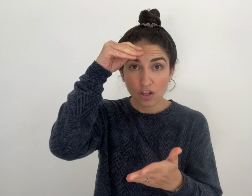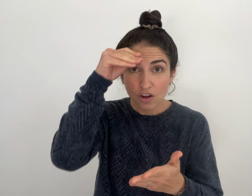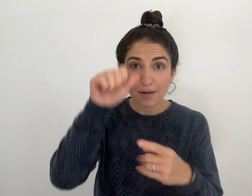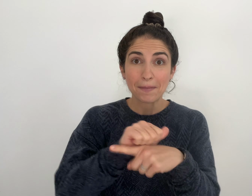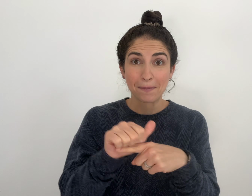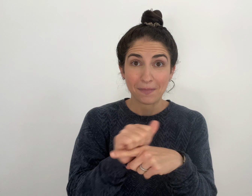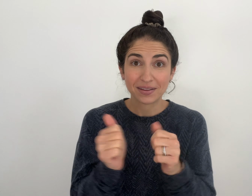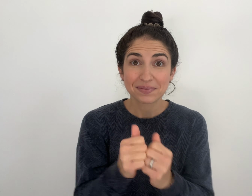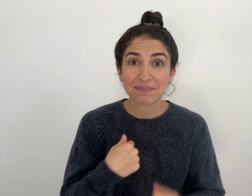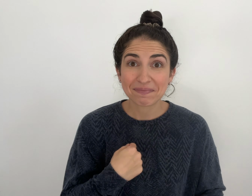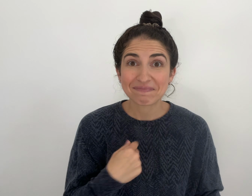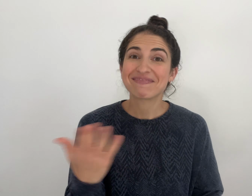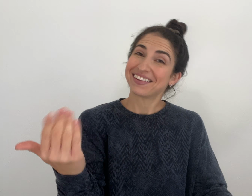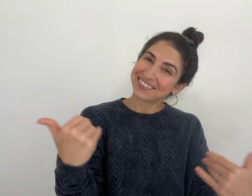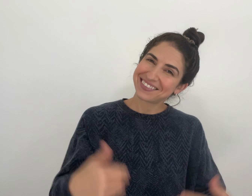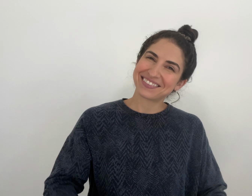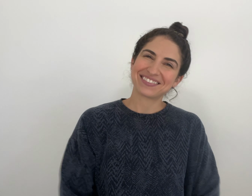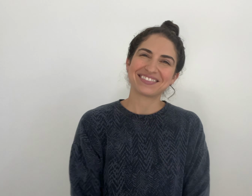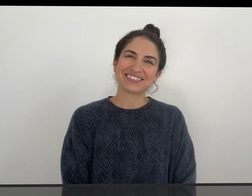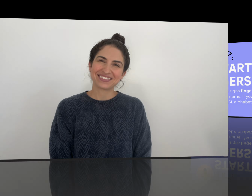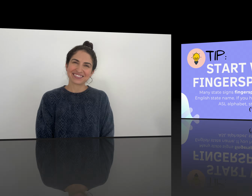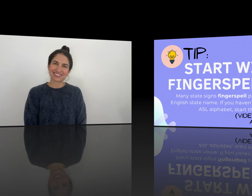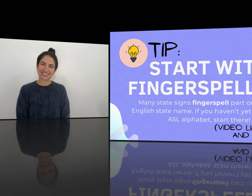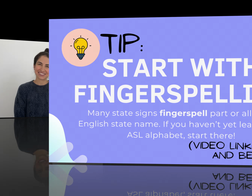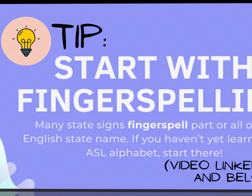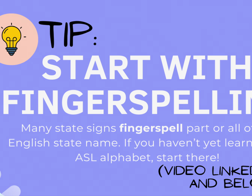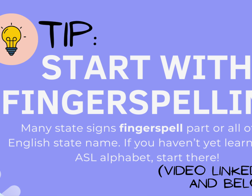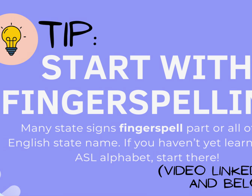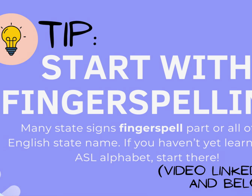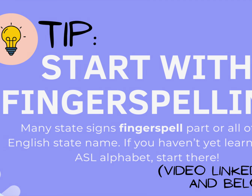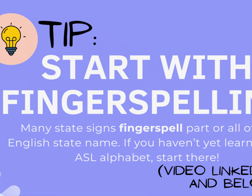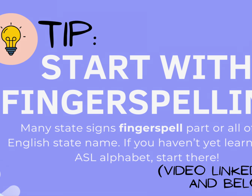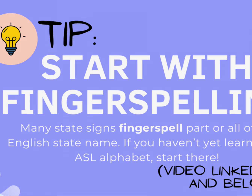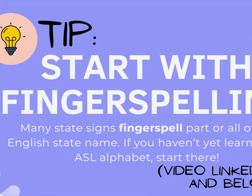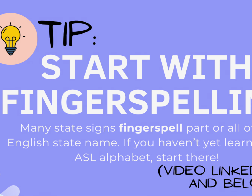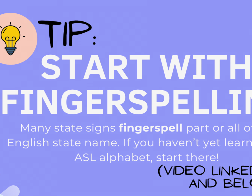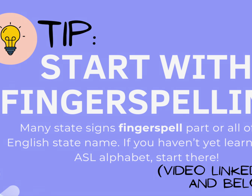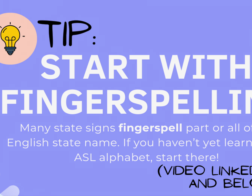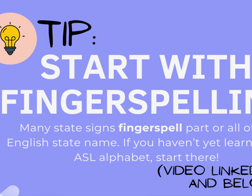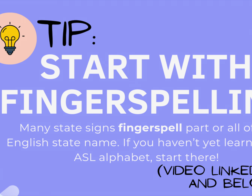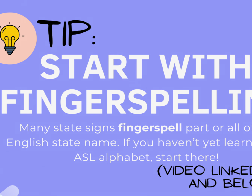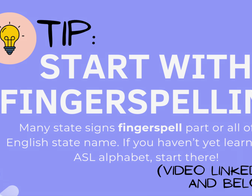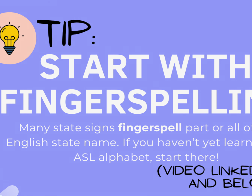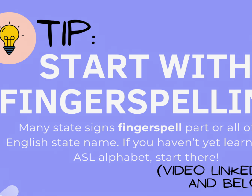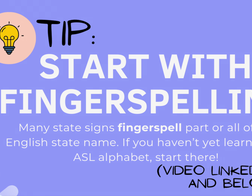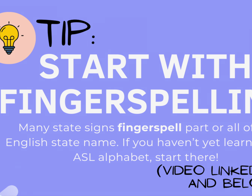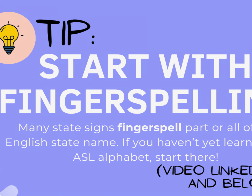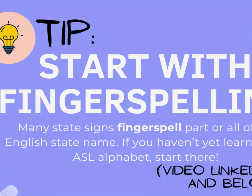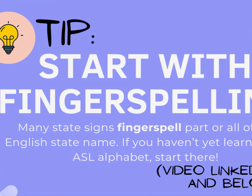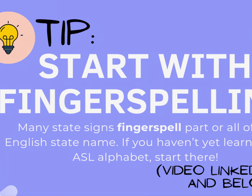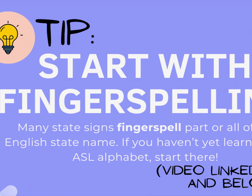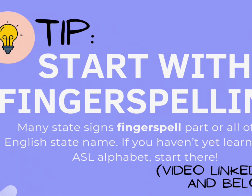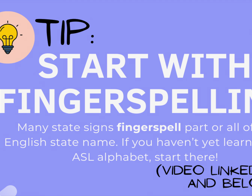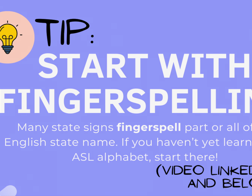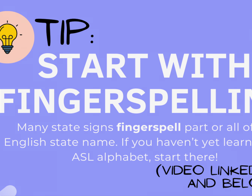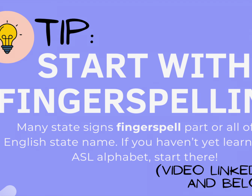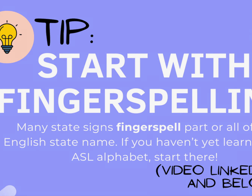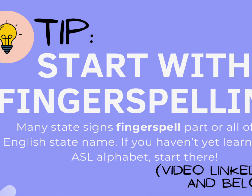to learn and practice with me? Come on. Start with fingerspelling. Many state signs fingerspell part or all of the English state